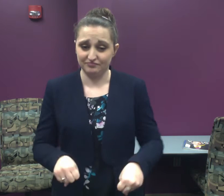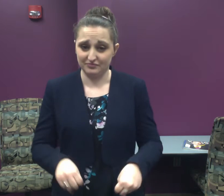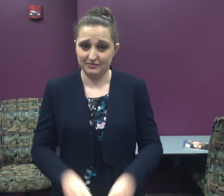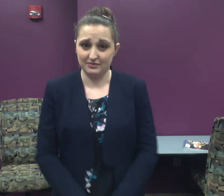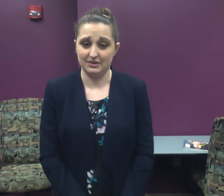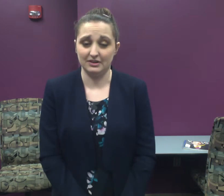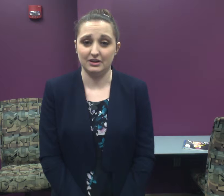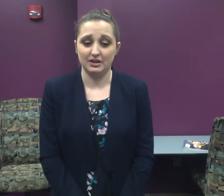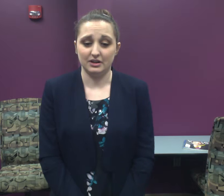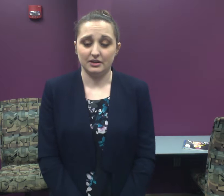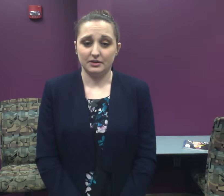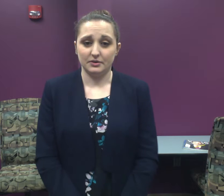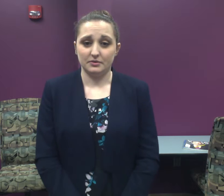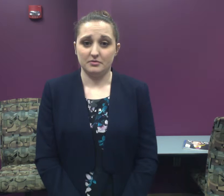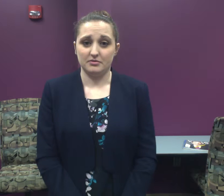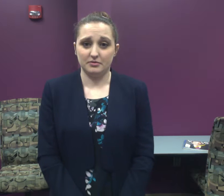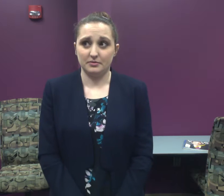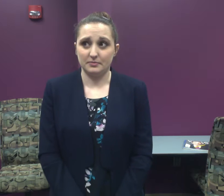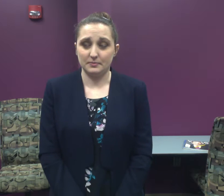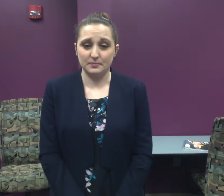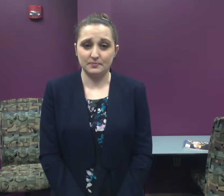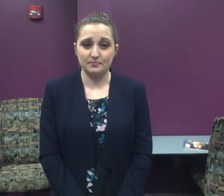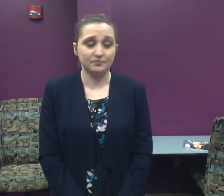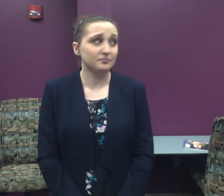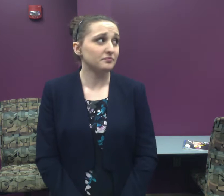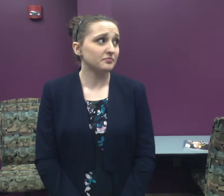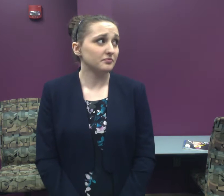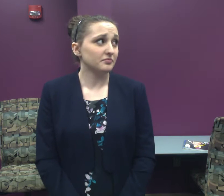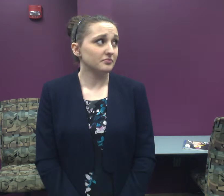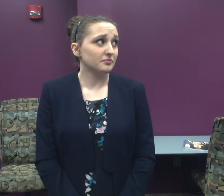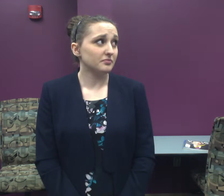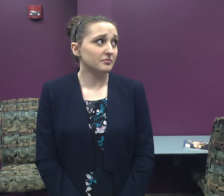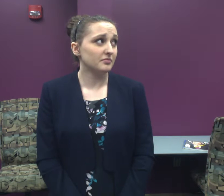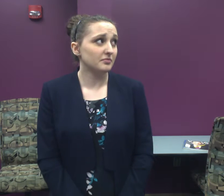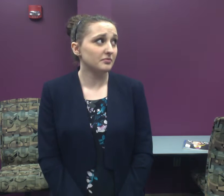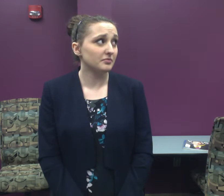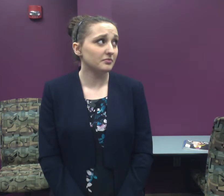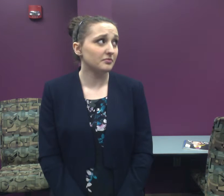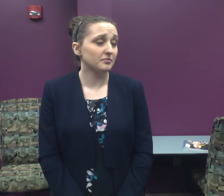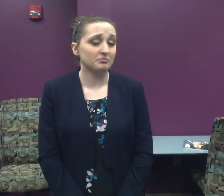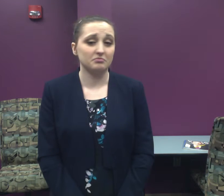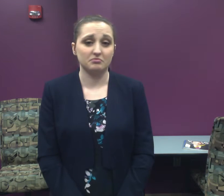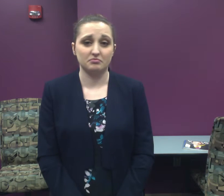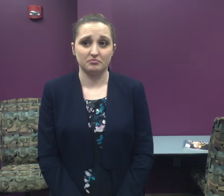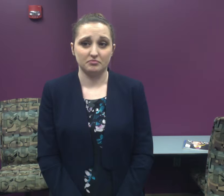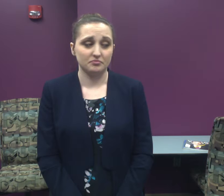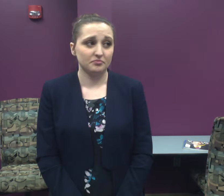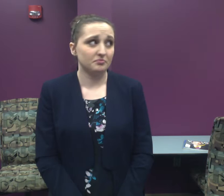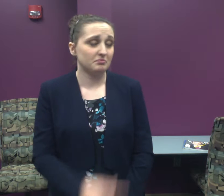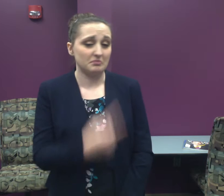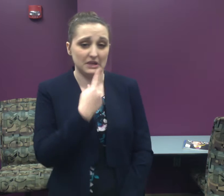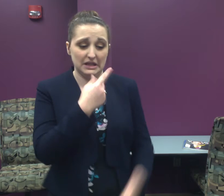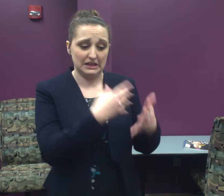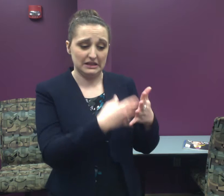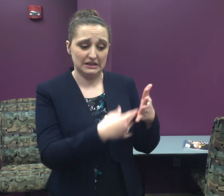war, is, and you may not be able to see this too well. This is out of your book. And this is Soviet war losses.